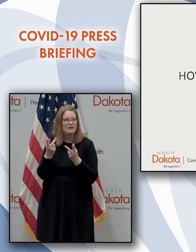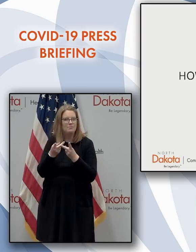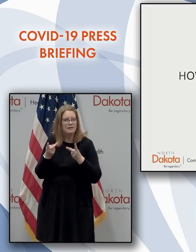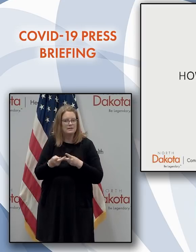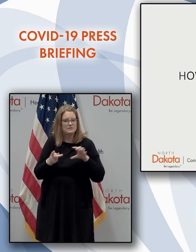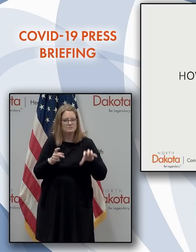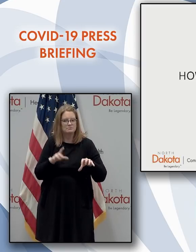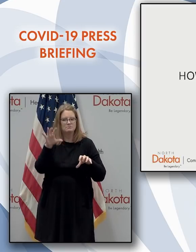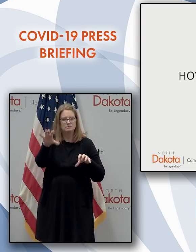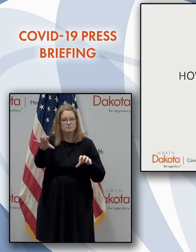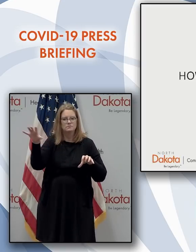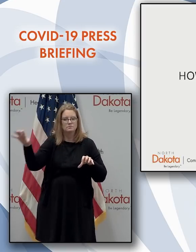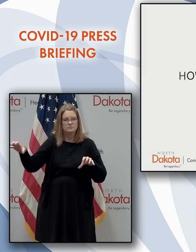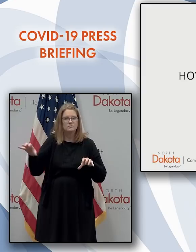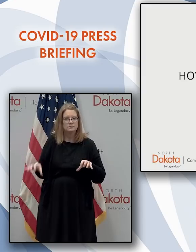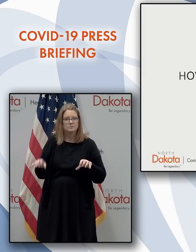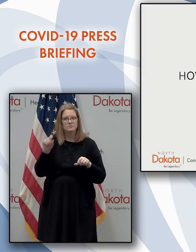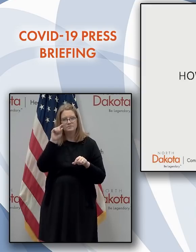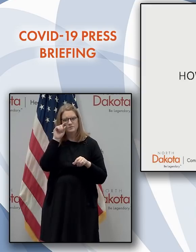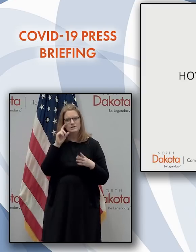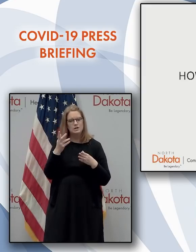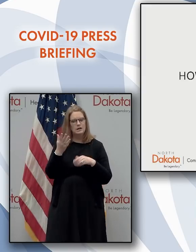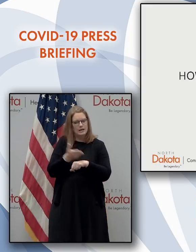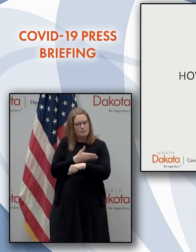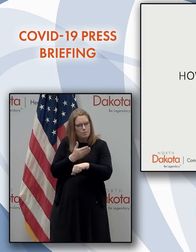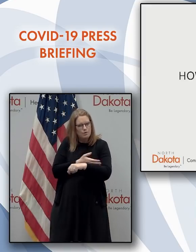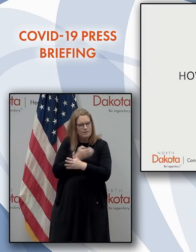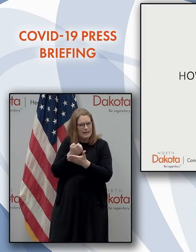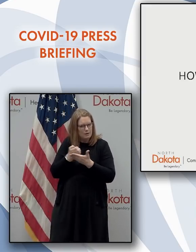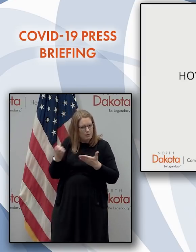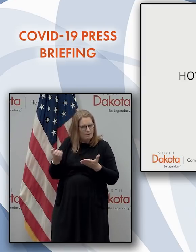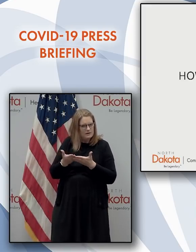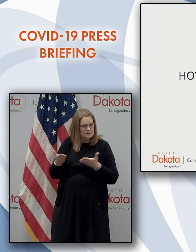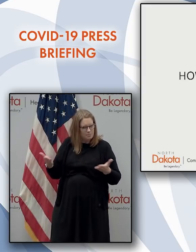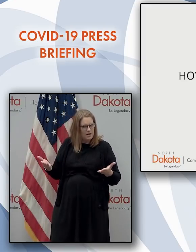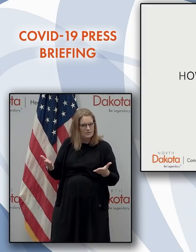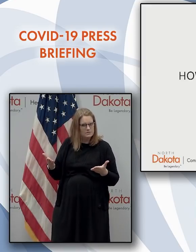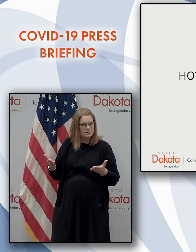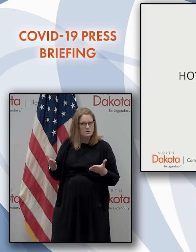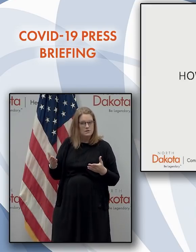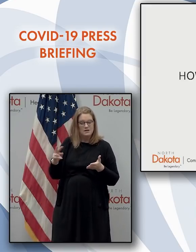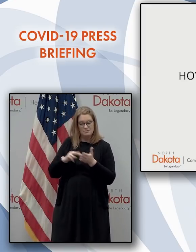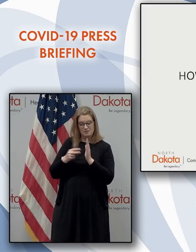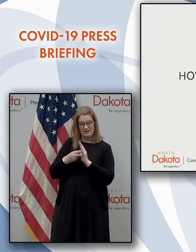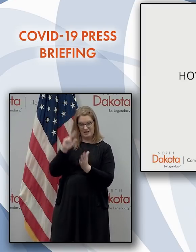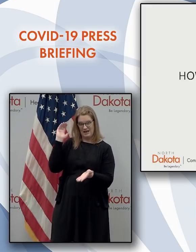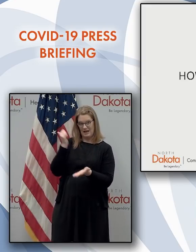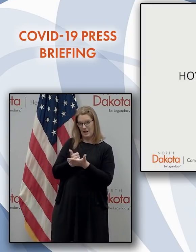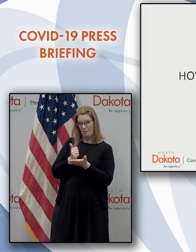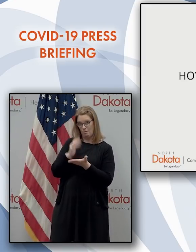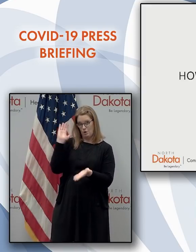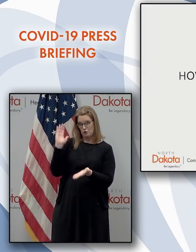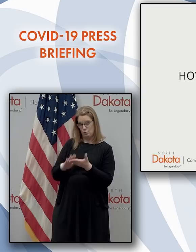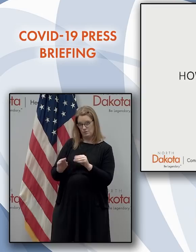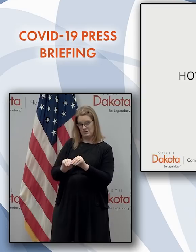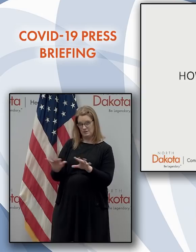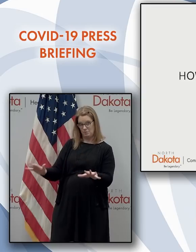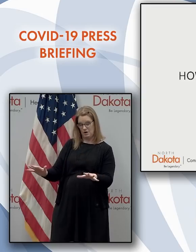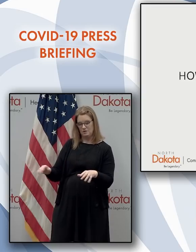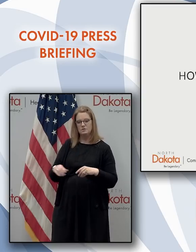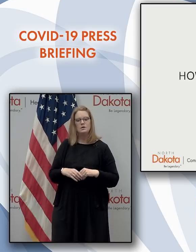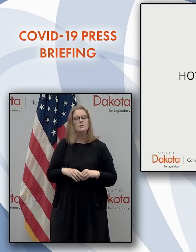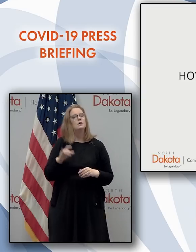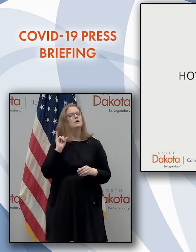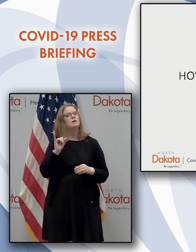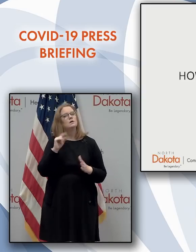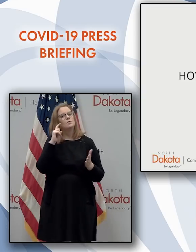in facilities, business systems, and equipment or supplies that reduce the spread of infection.